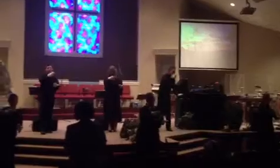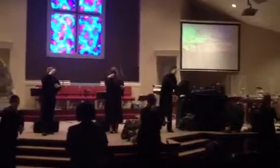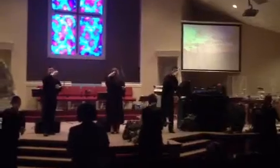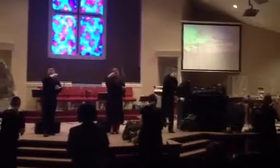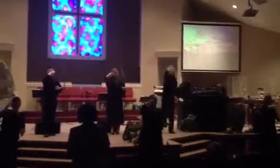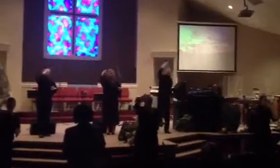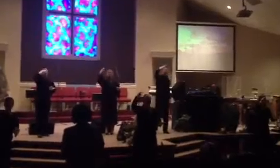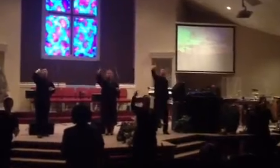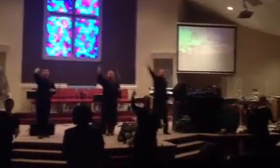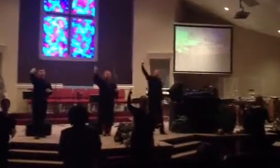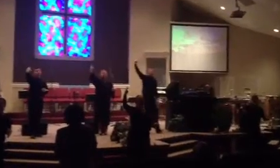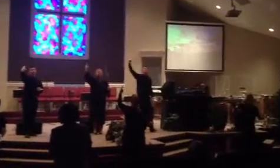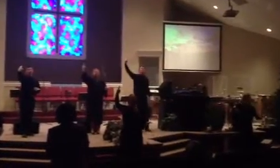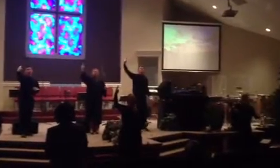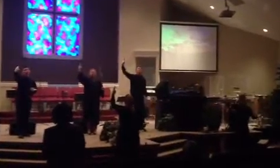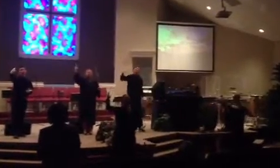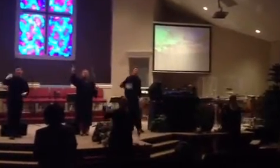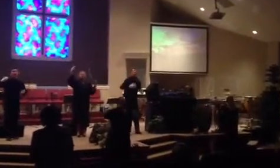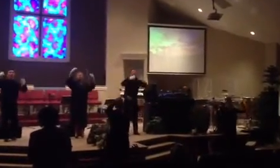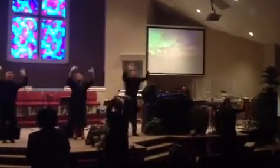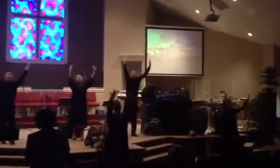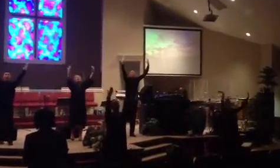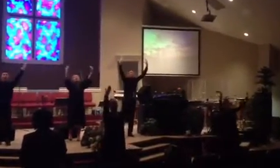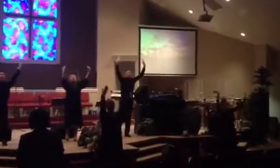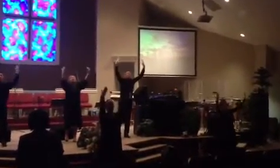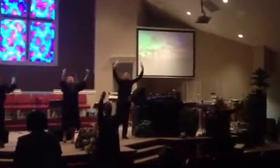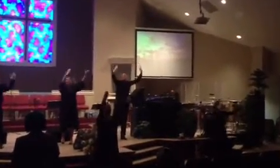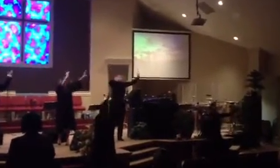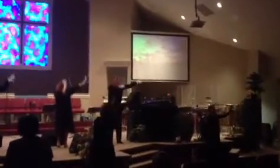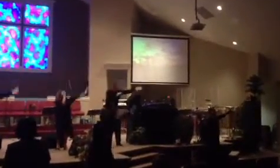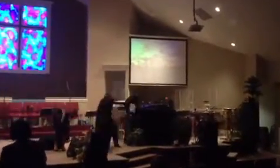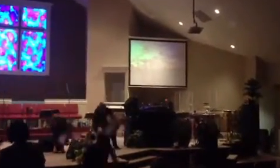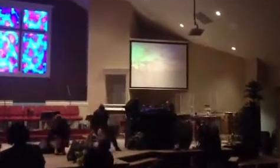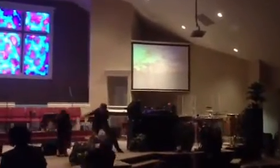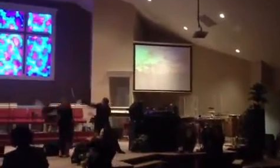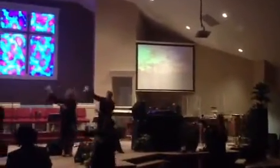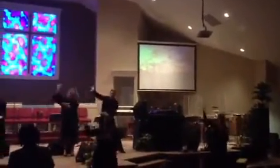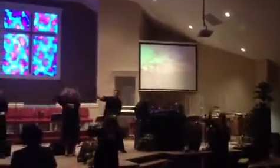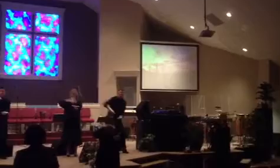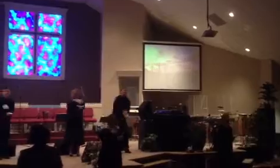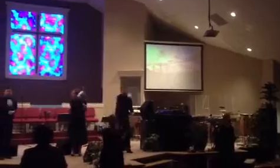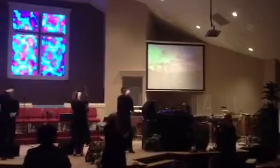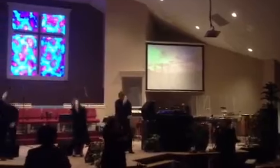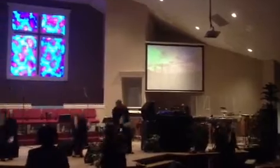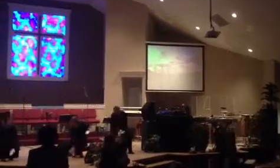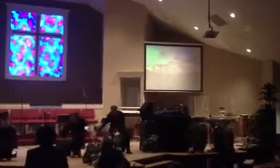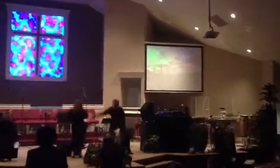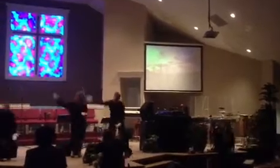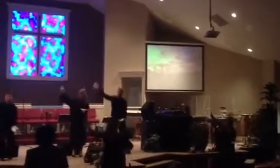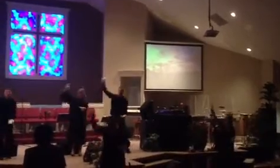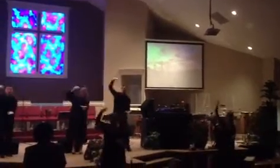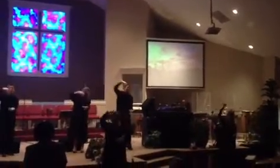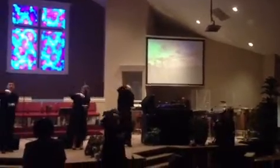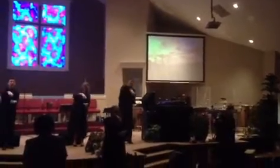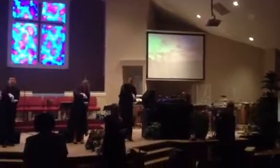yeah. All I can do is fall out of my